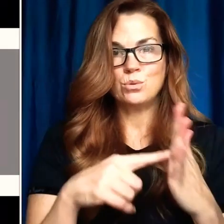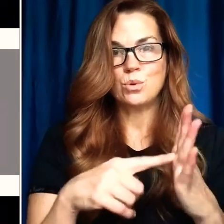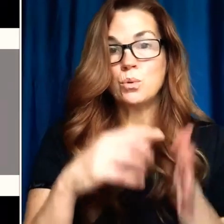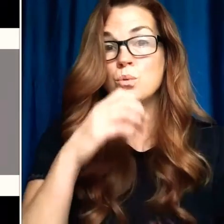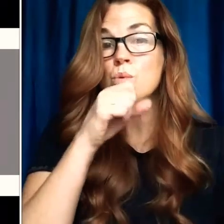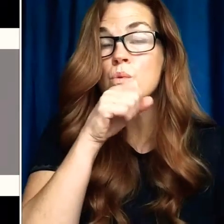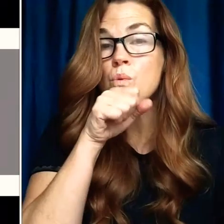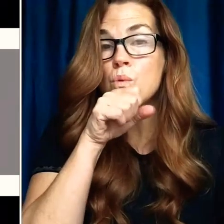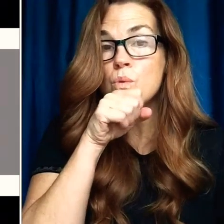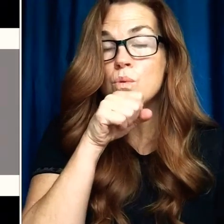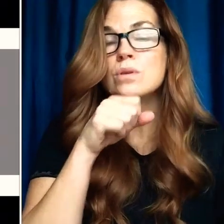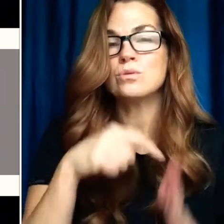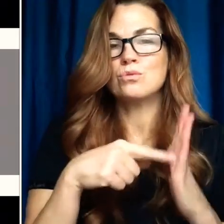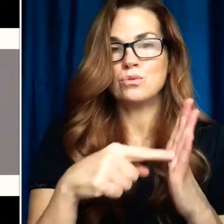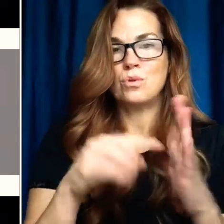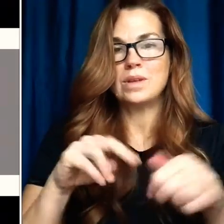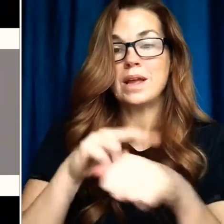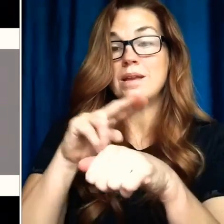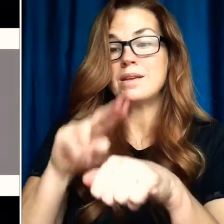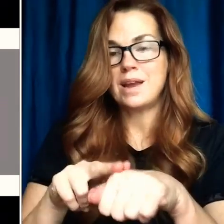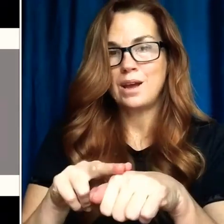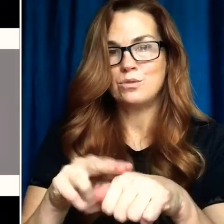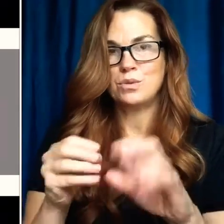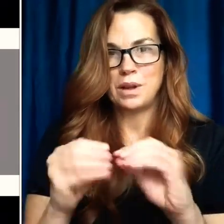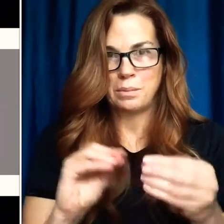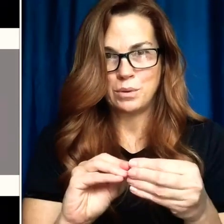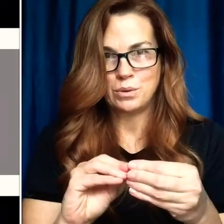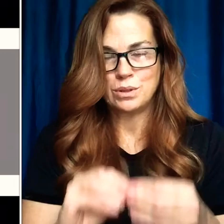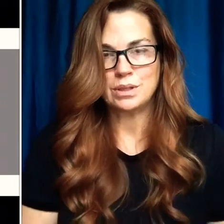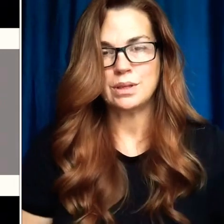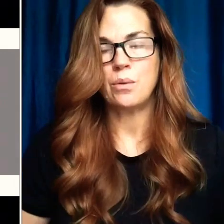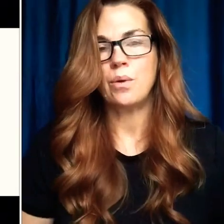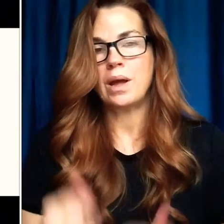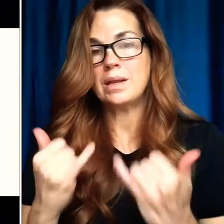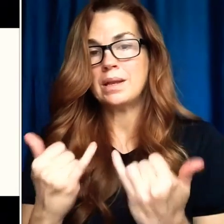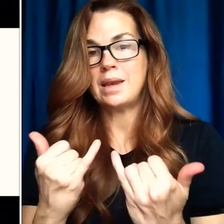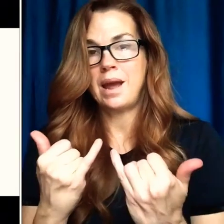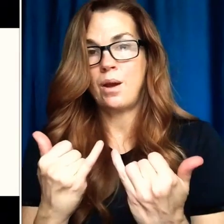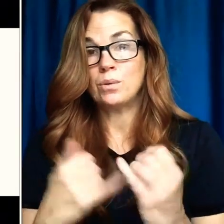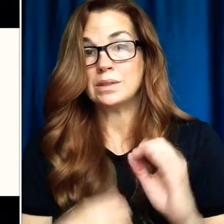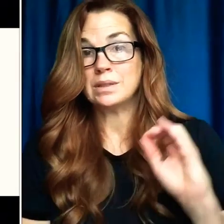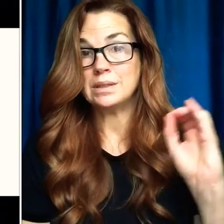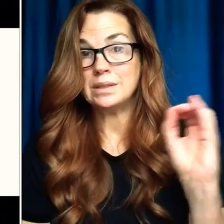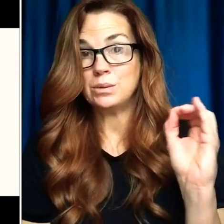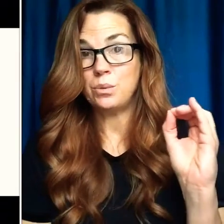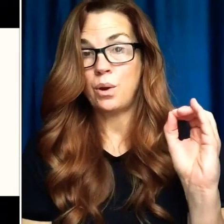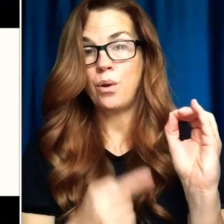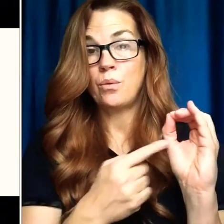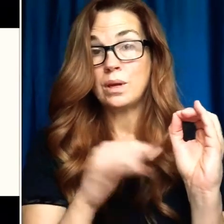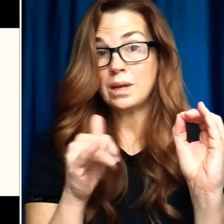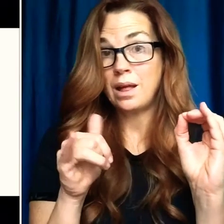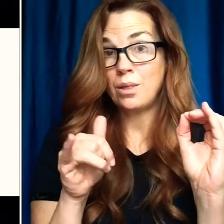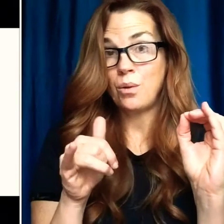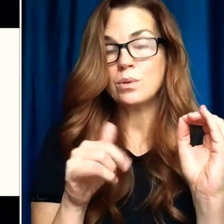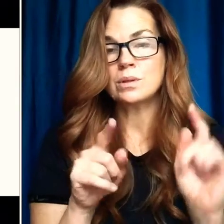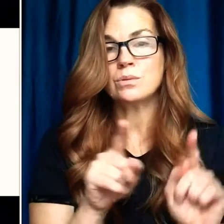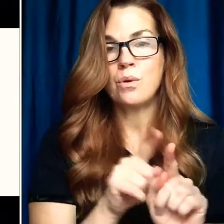whole numbers, includes 0 in yellow. The third set of numbers are called integers,